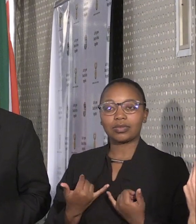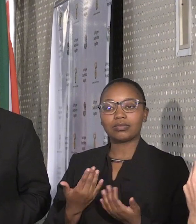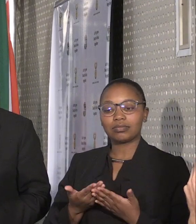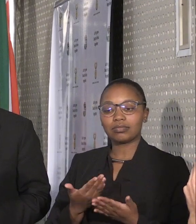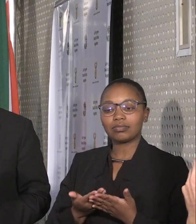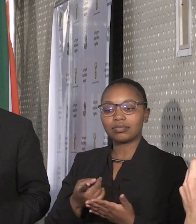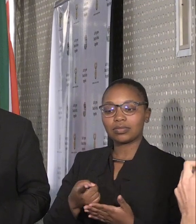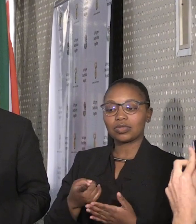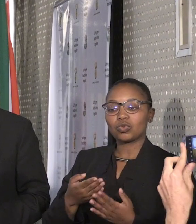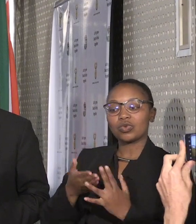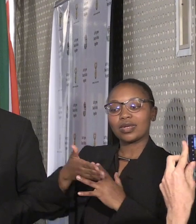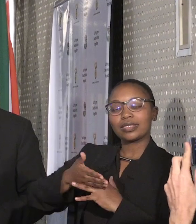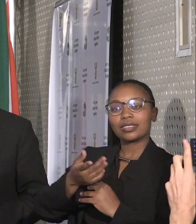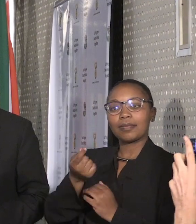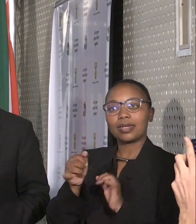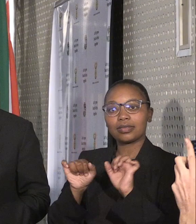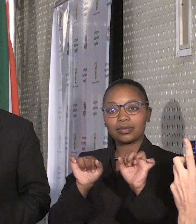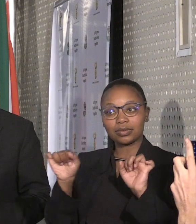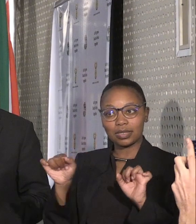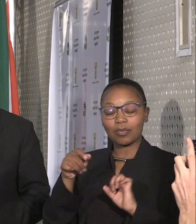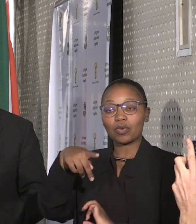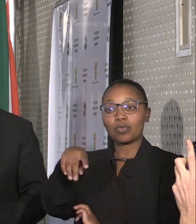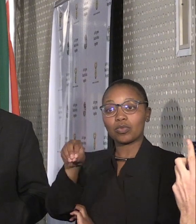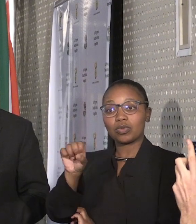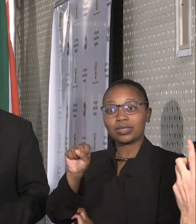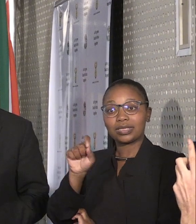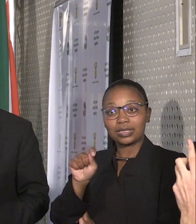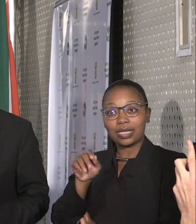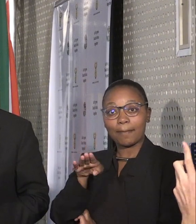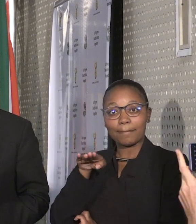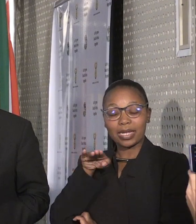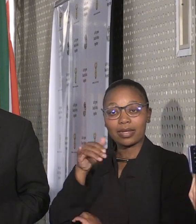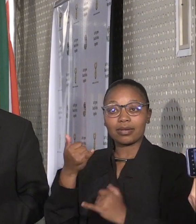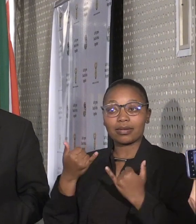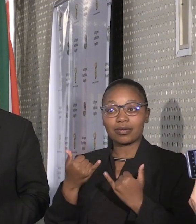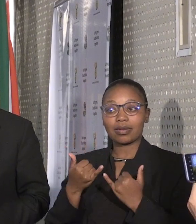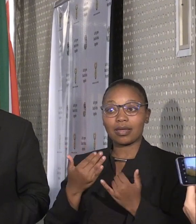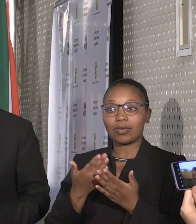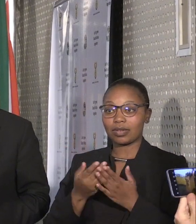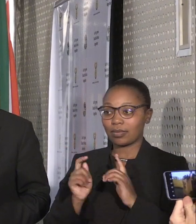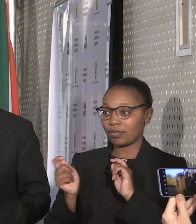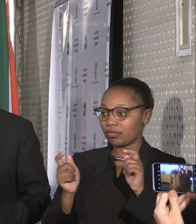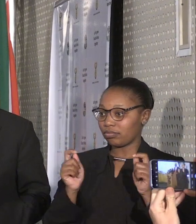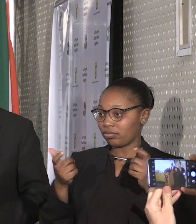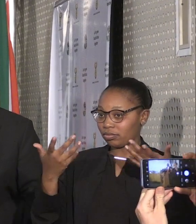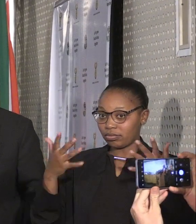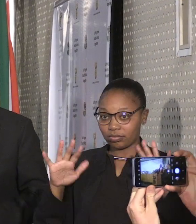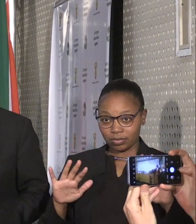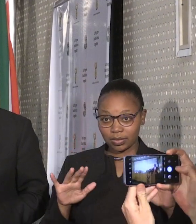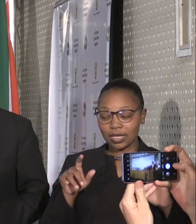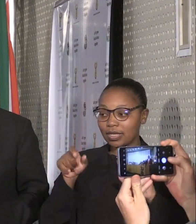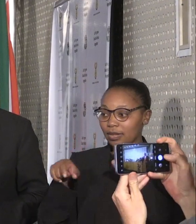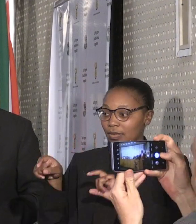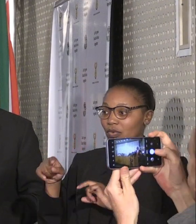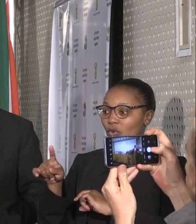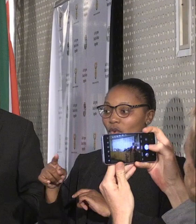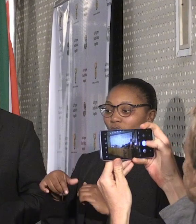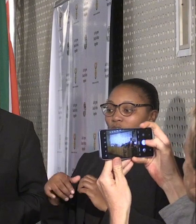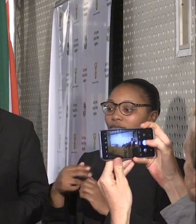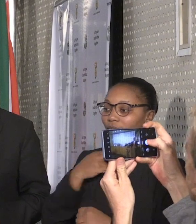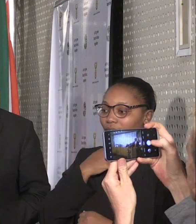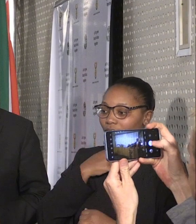500,000 funds reversals to date, and the affected beneficiaries have gotten their social